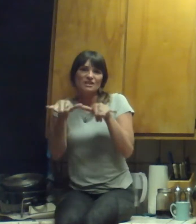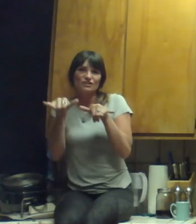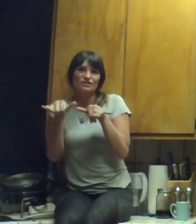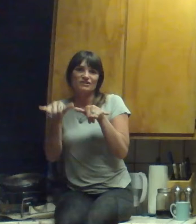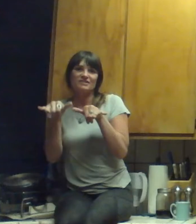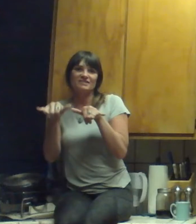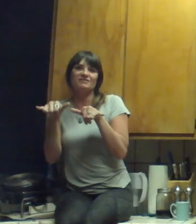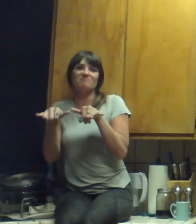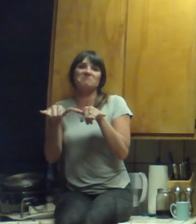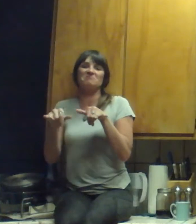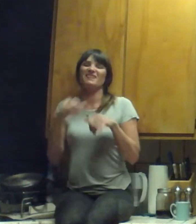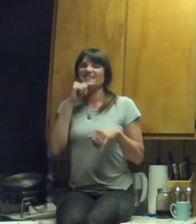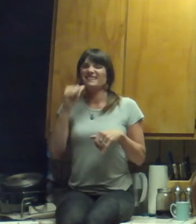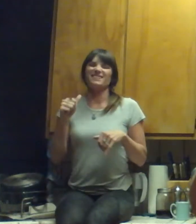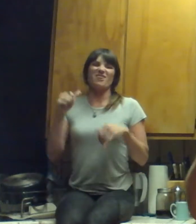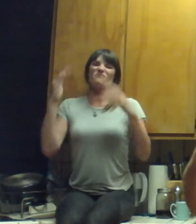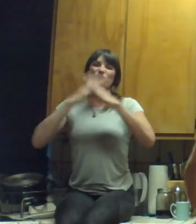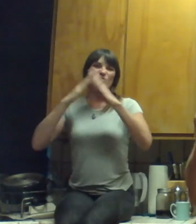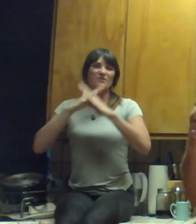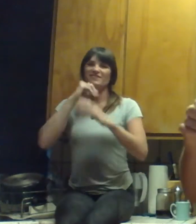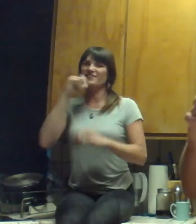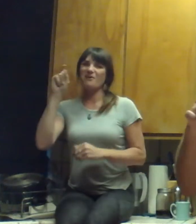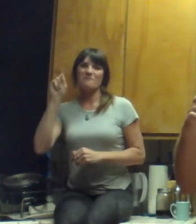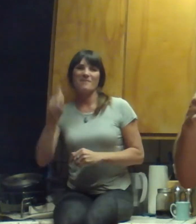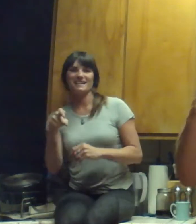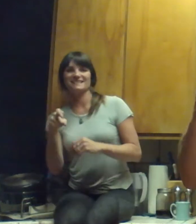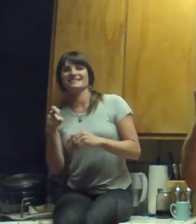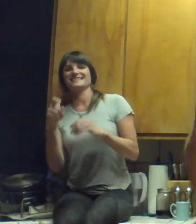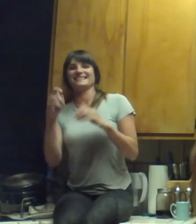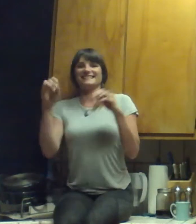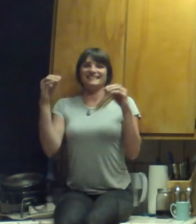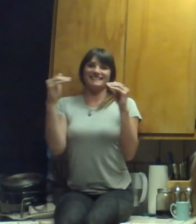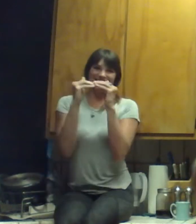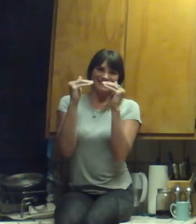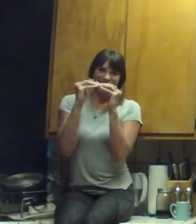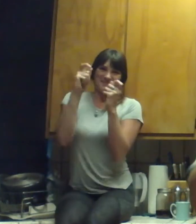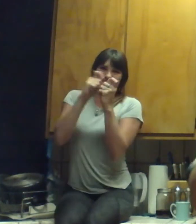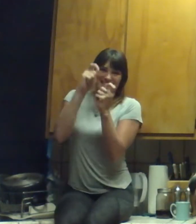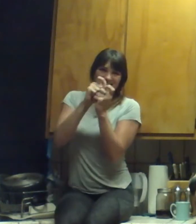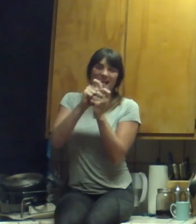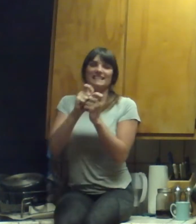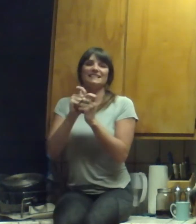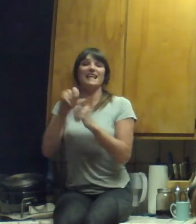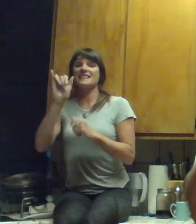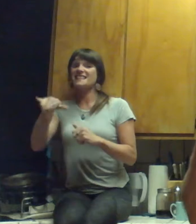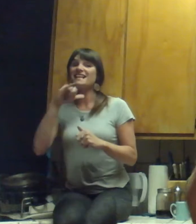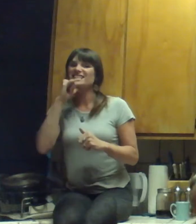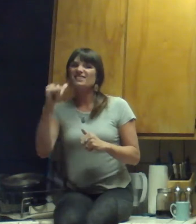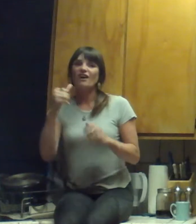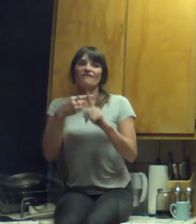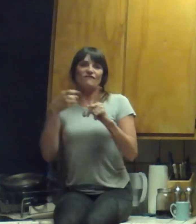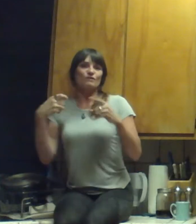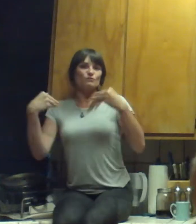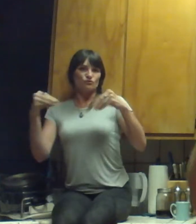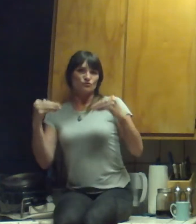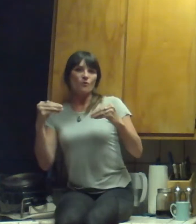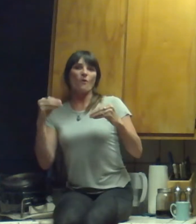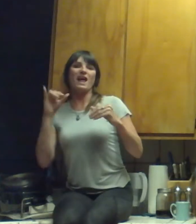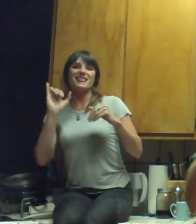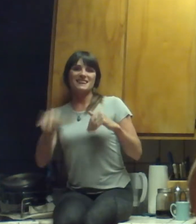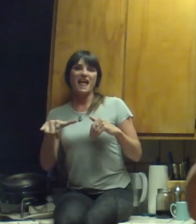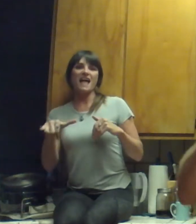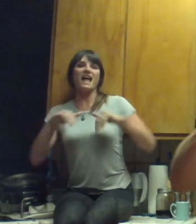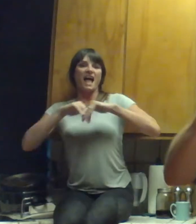And they don't have to be everyone identical. This isn't a store thing. This is you making bagels at home.